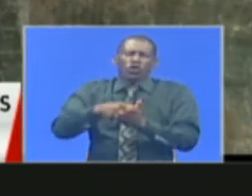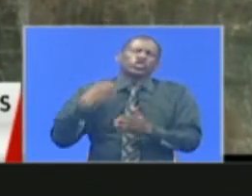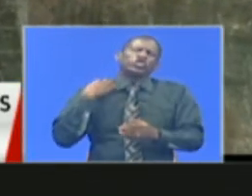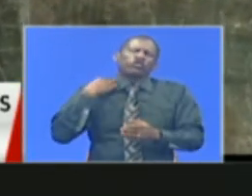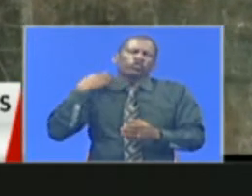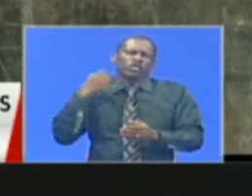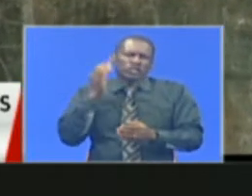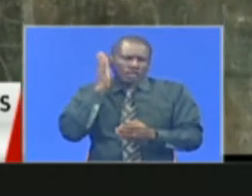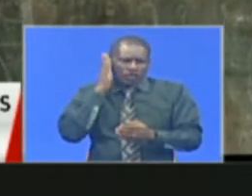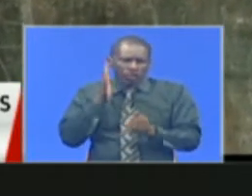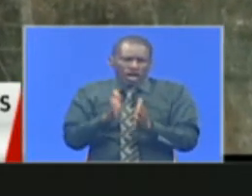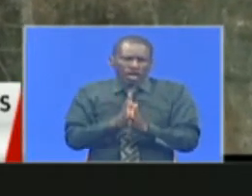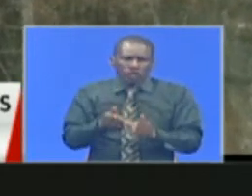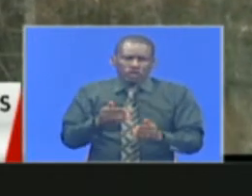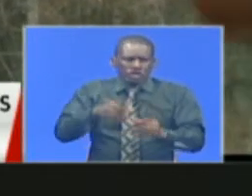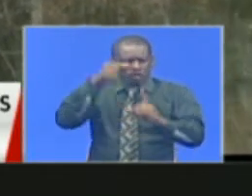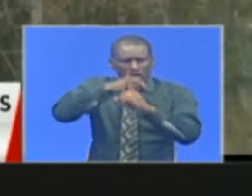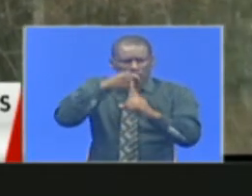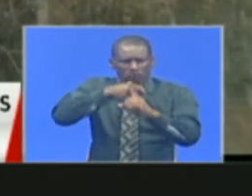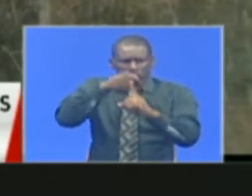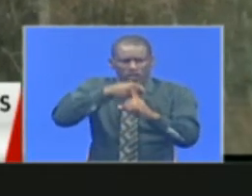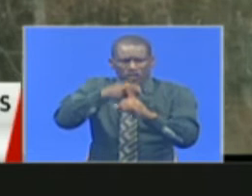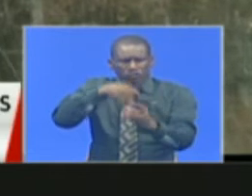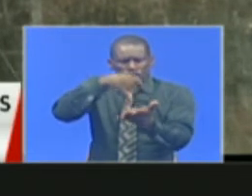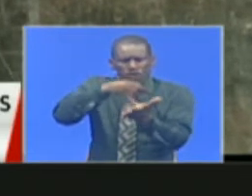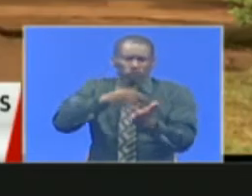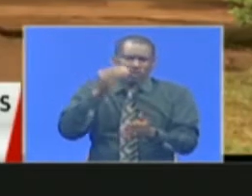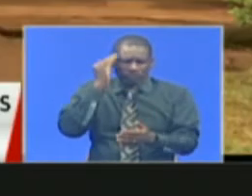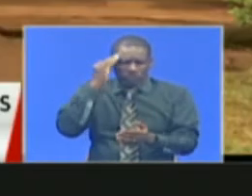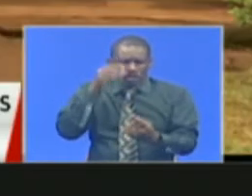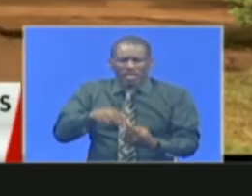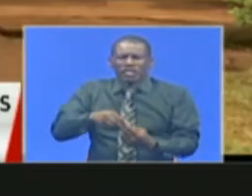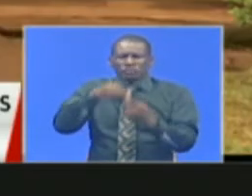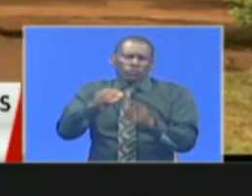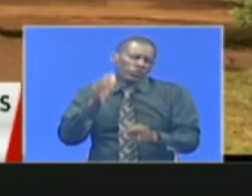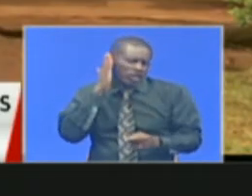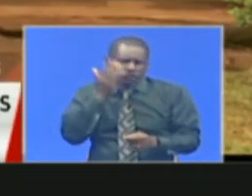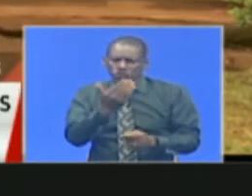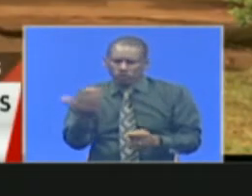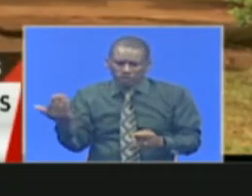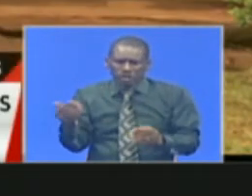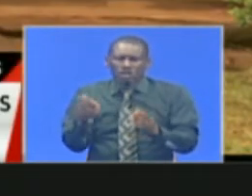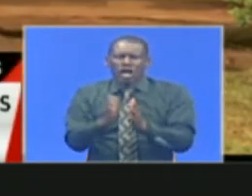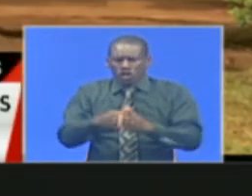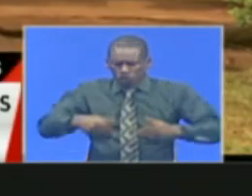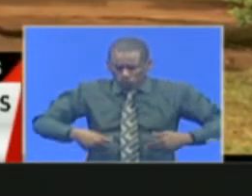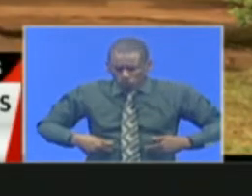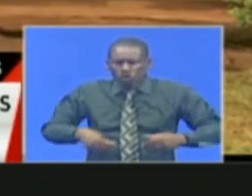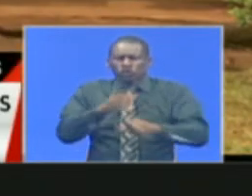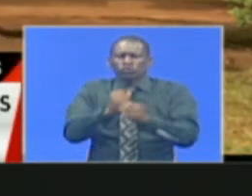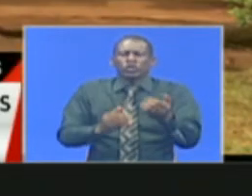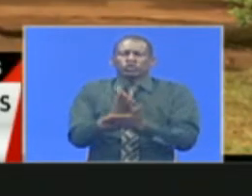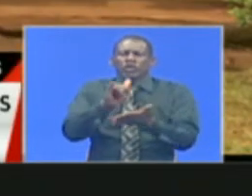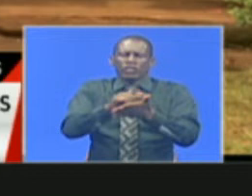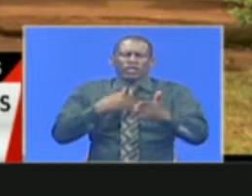are really advocating on inclusive education, especially for the deaf children and youth, to ensure they have access